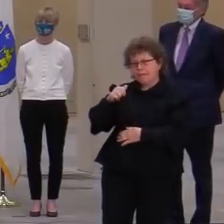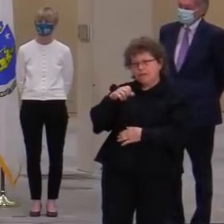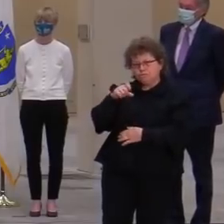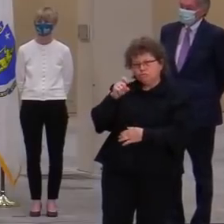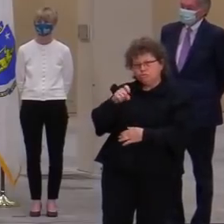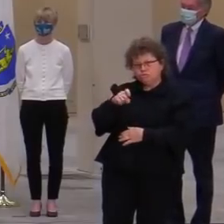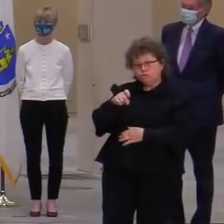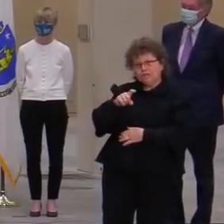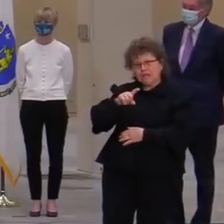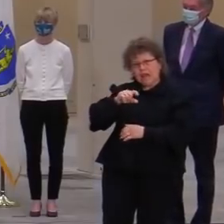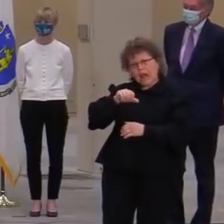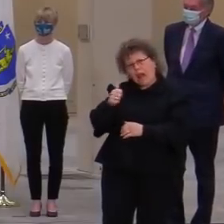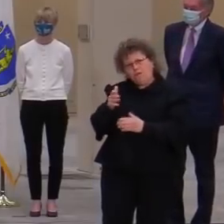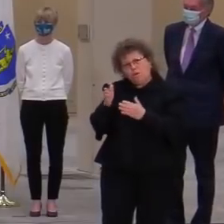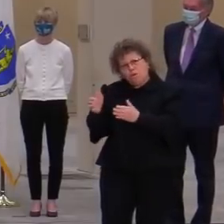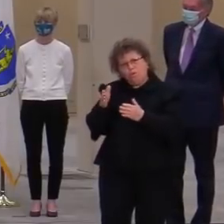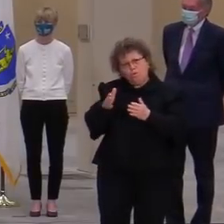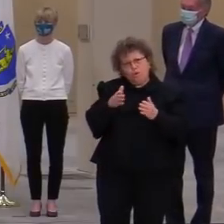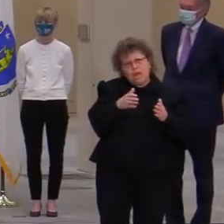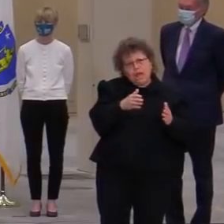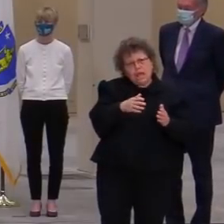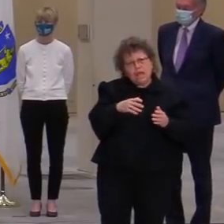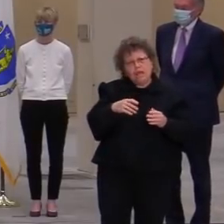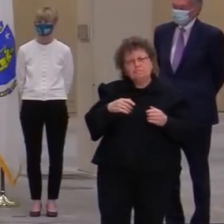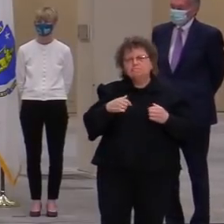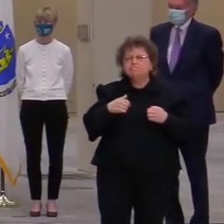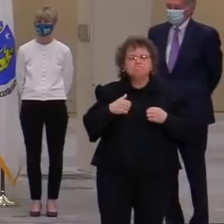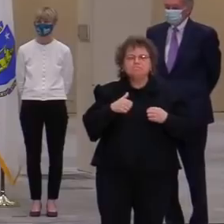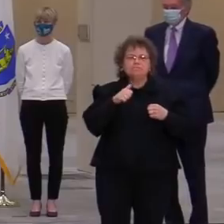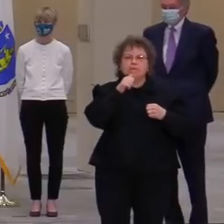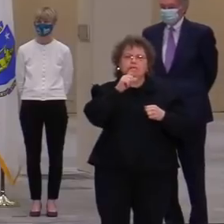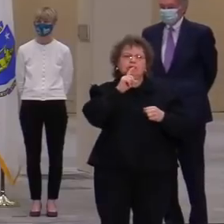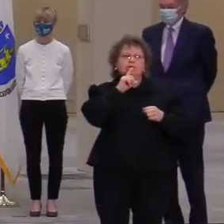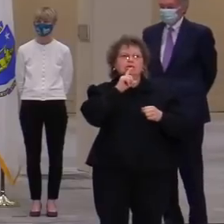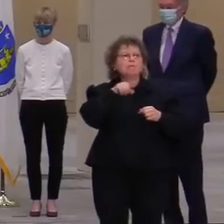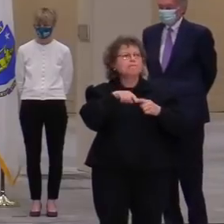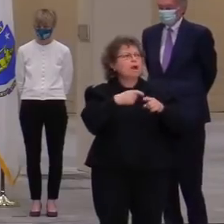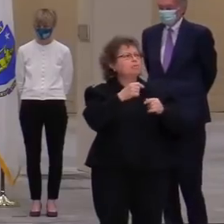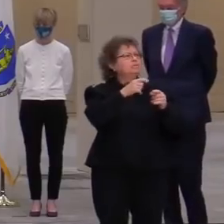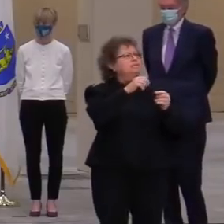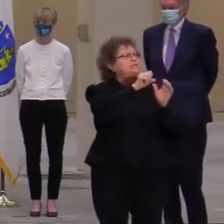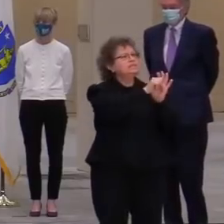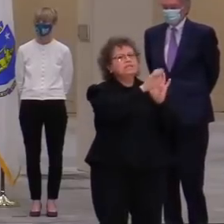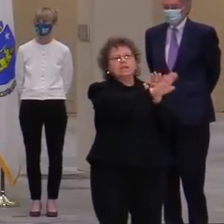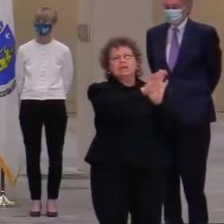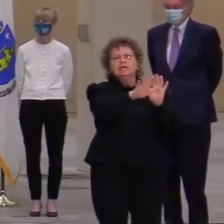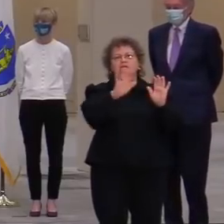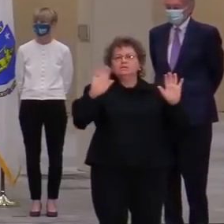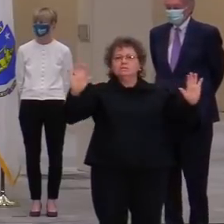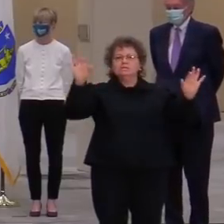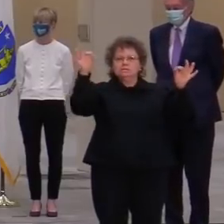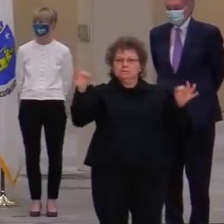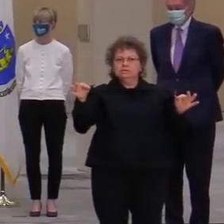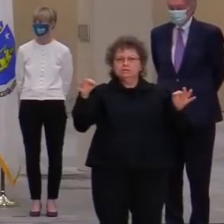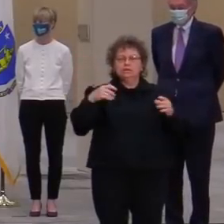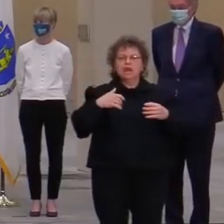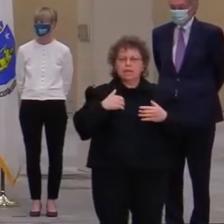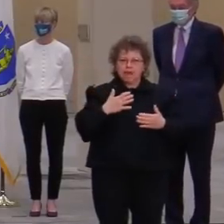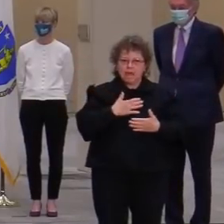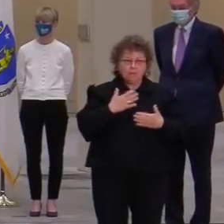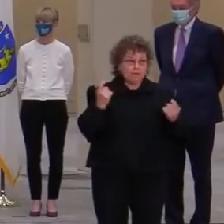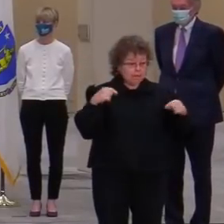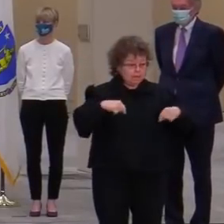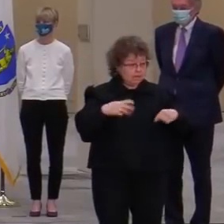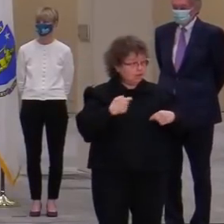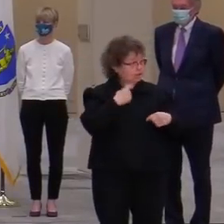I'm not going to comment on individual states. What I will say is I'm really pleased to see that everybody here is masked, everybody outside is masked, and people are